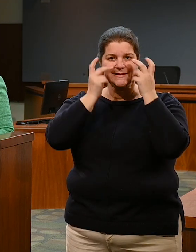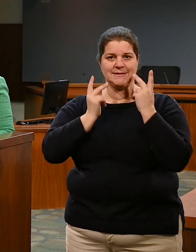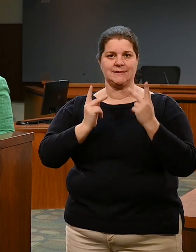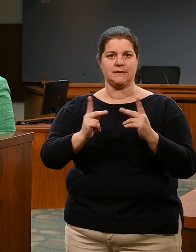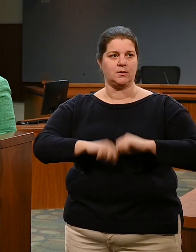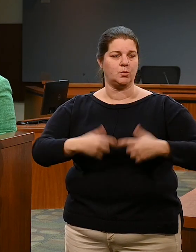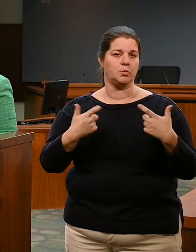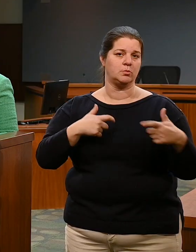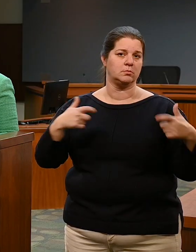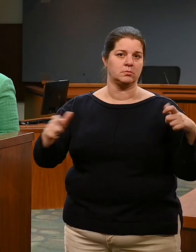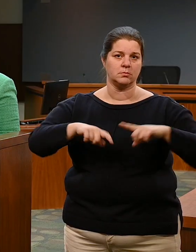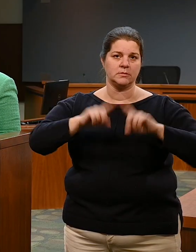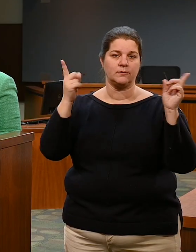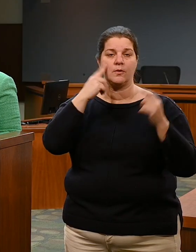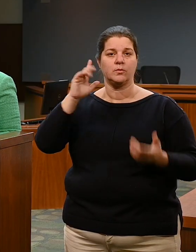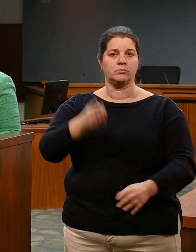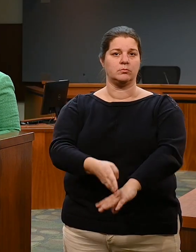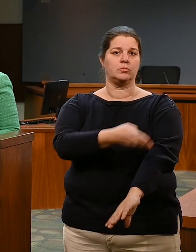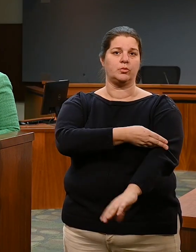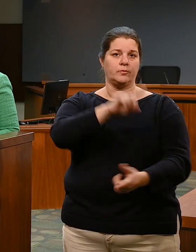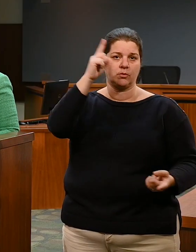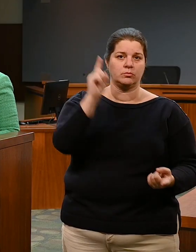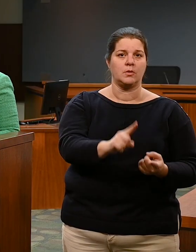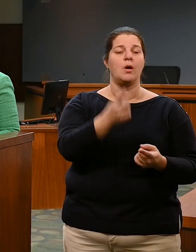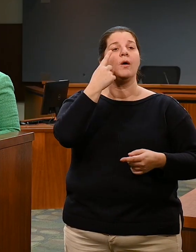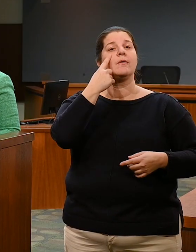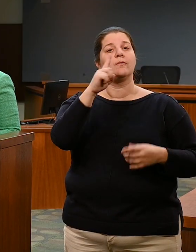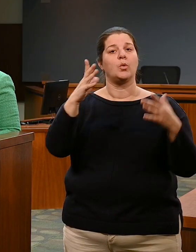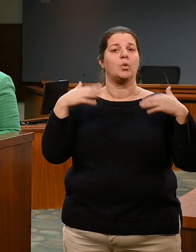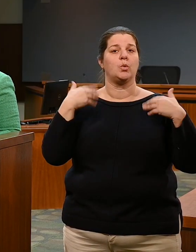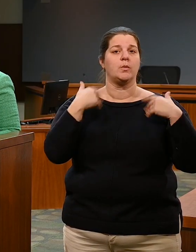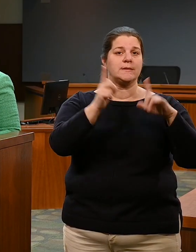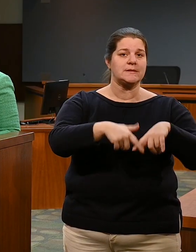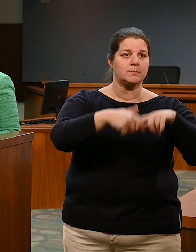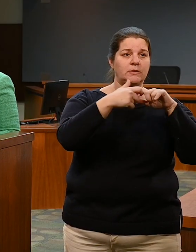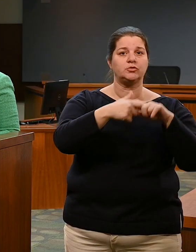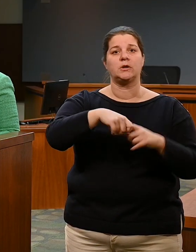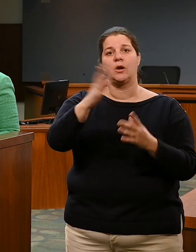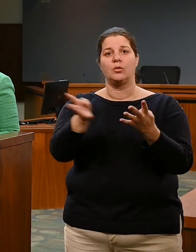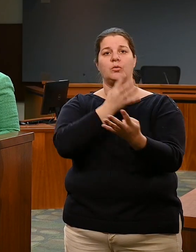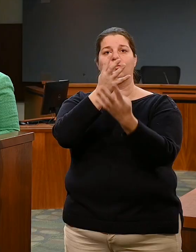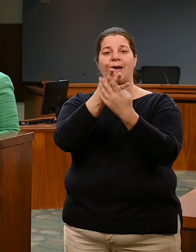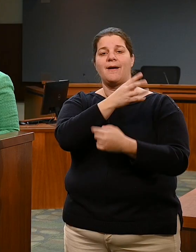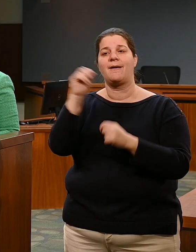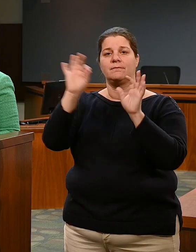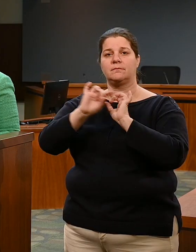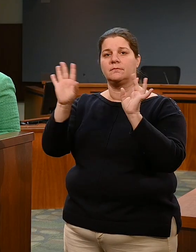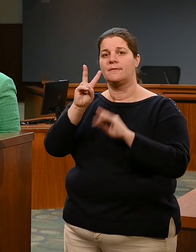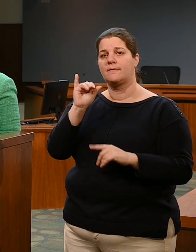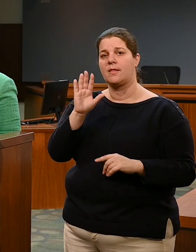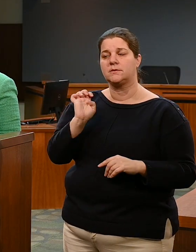measurable reduction in suspension, arrest, and youth violence. These models also make it clear